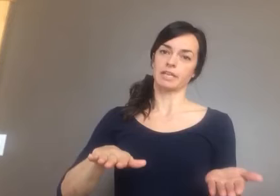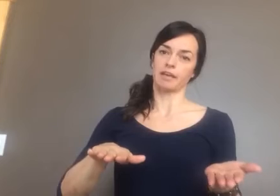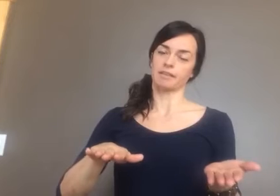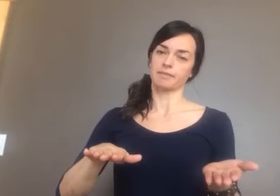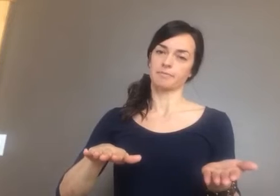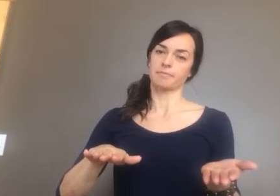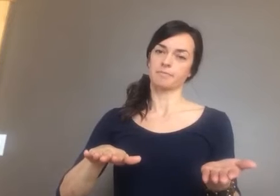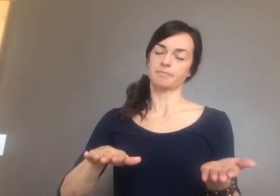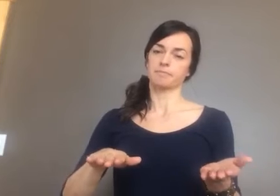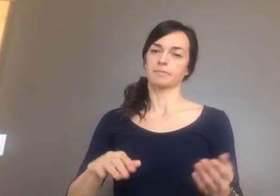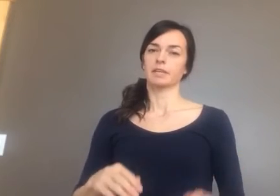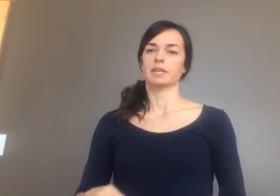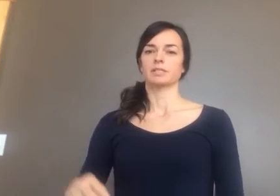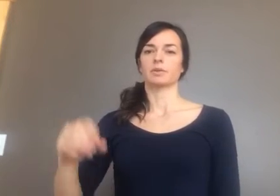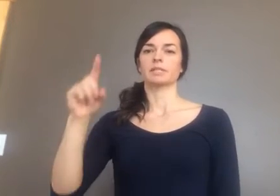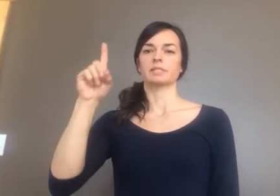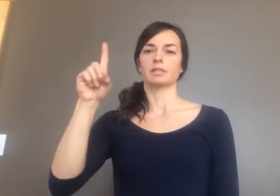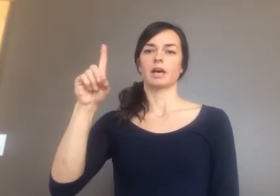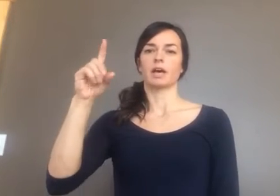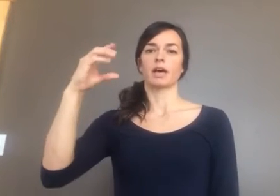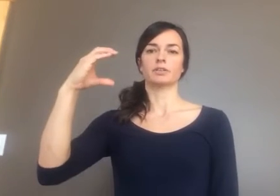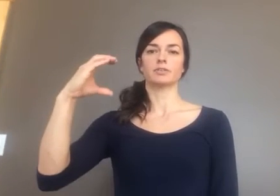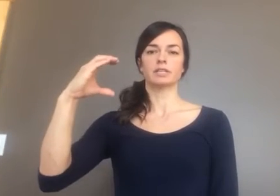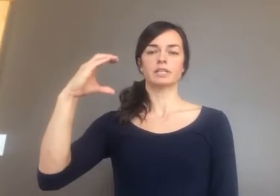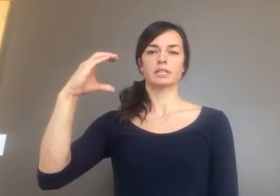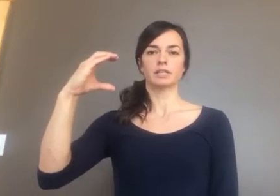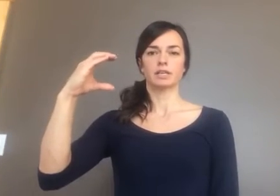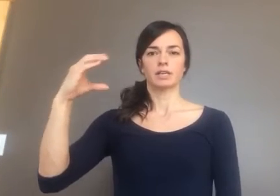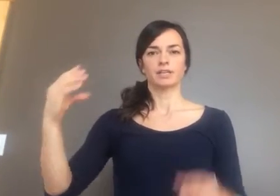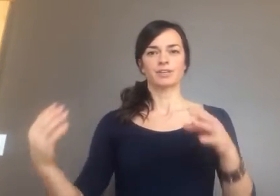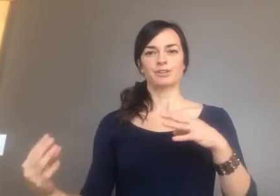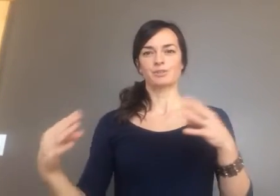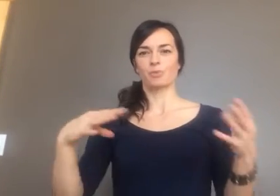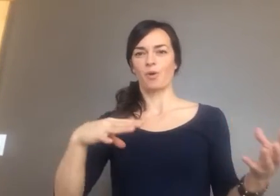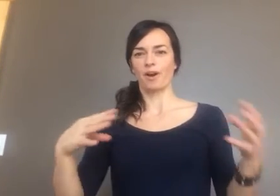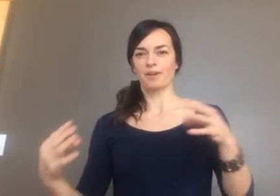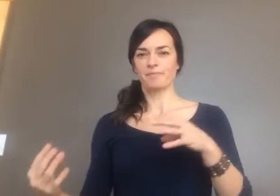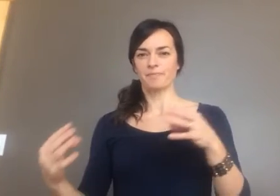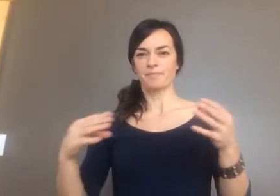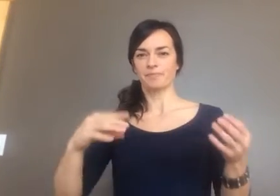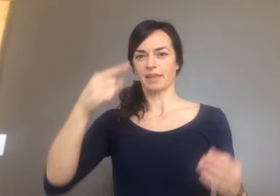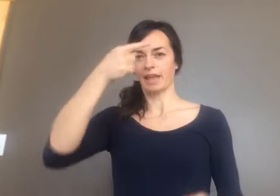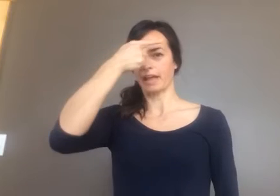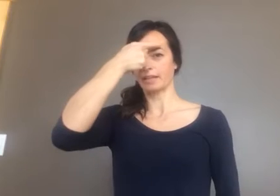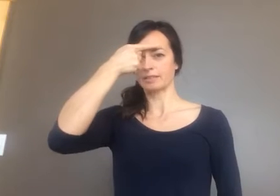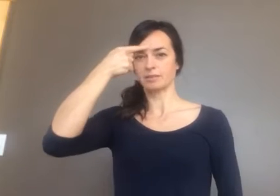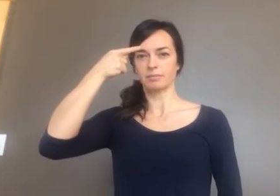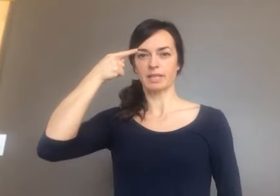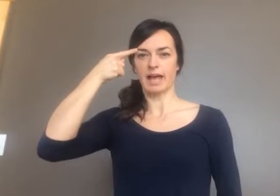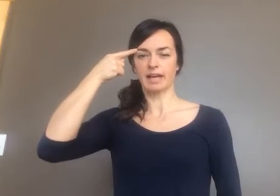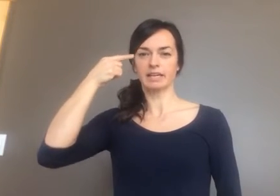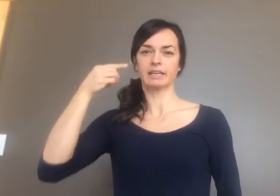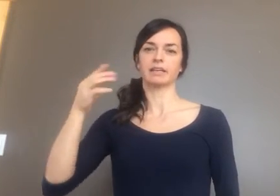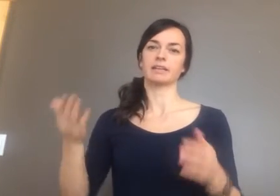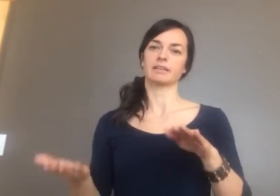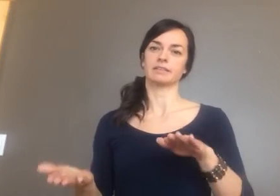death. So it's the 100 Years' War and Black